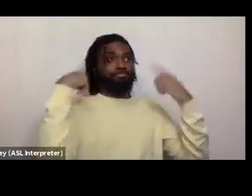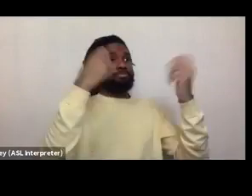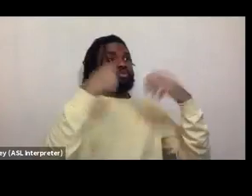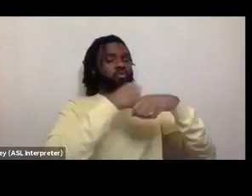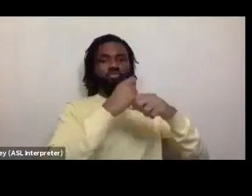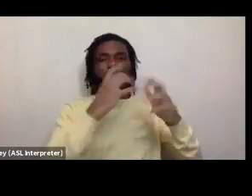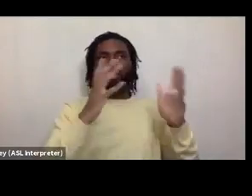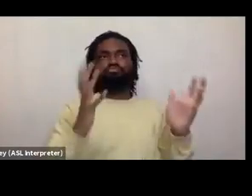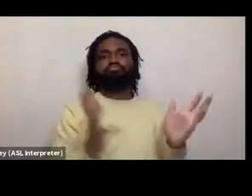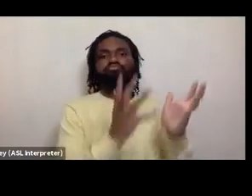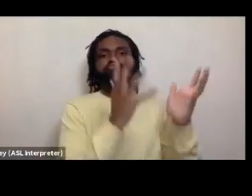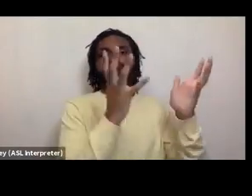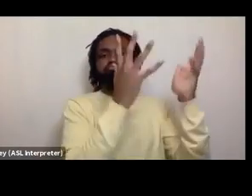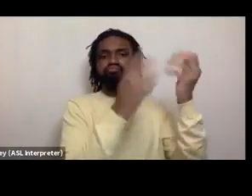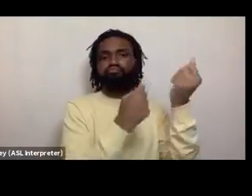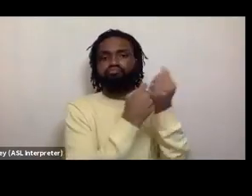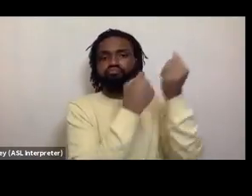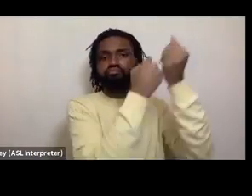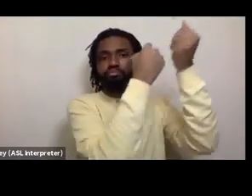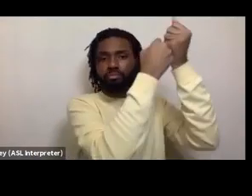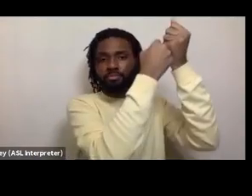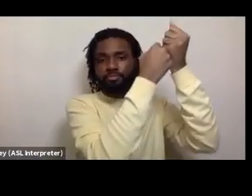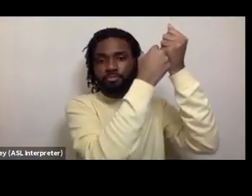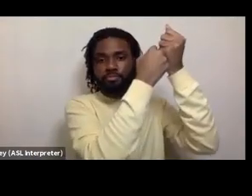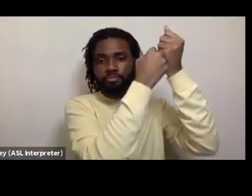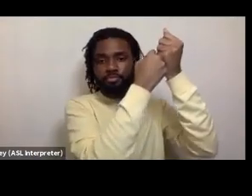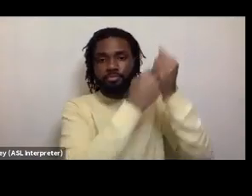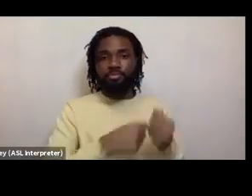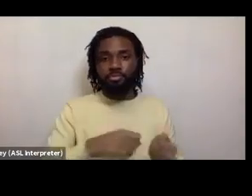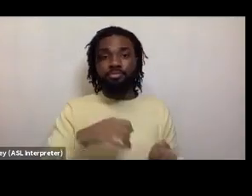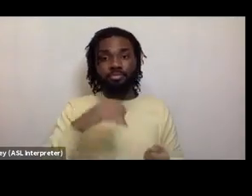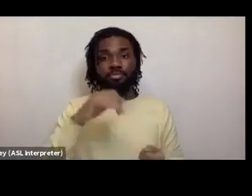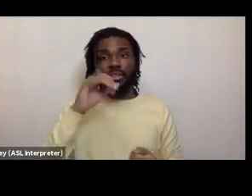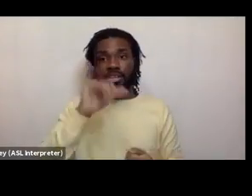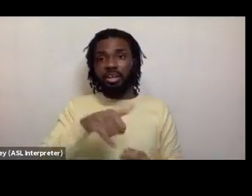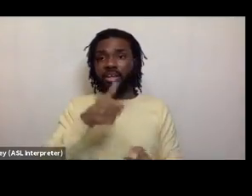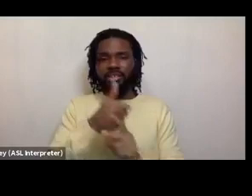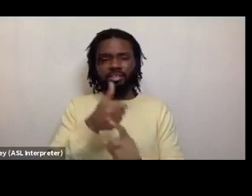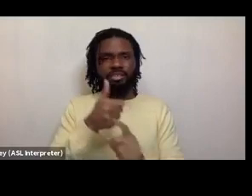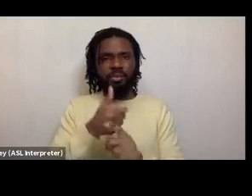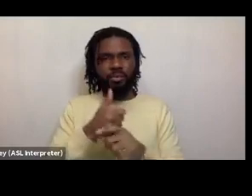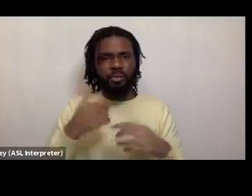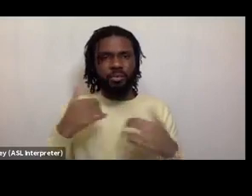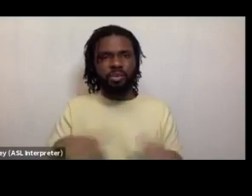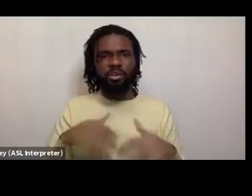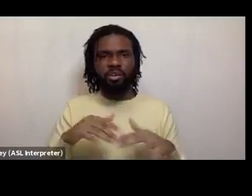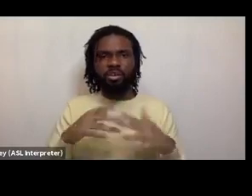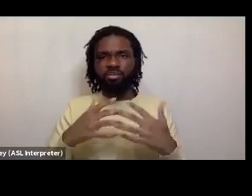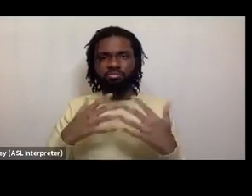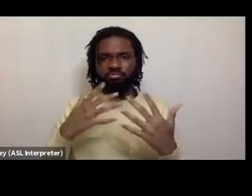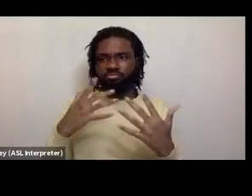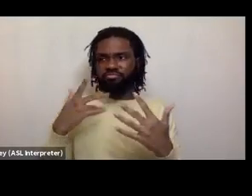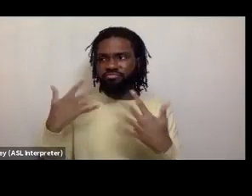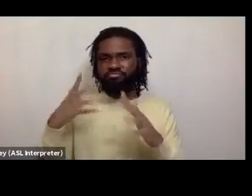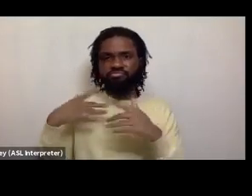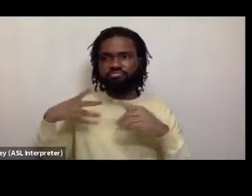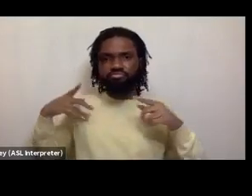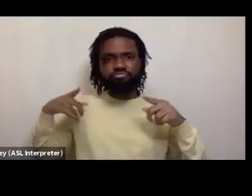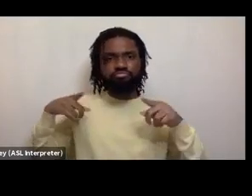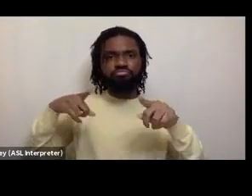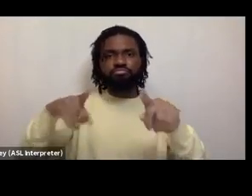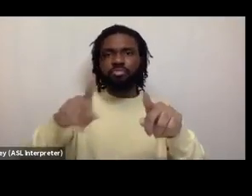created. And that is utterly consistent with the histories of violence within this